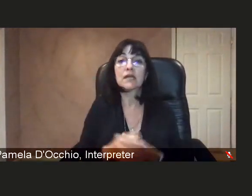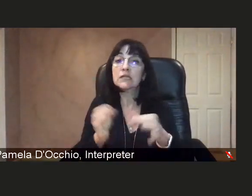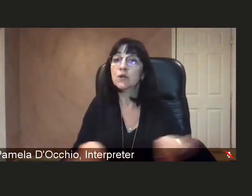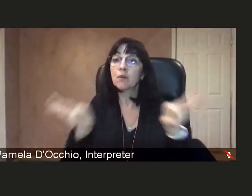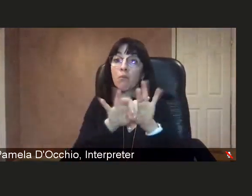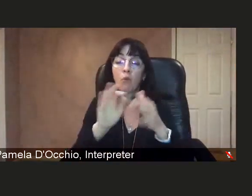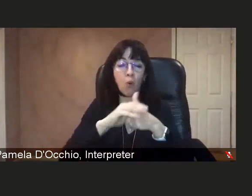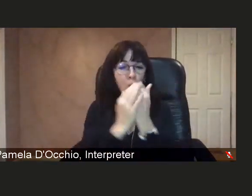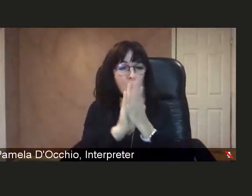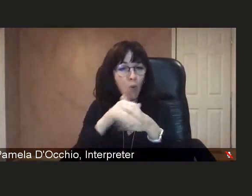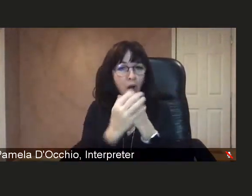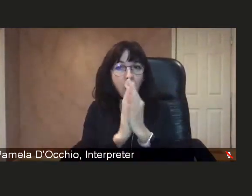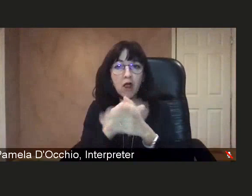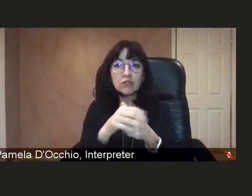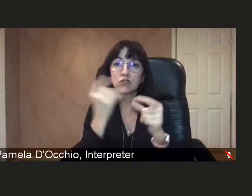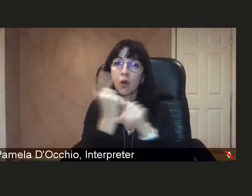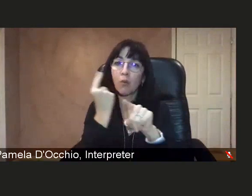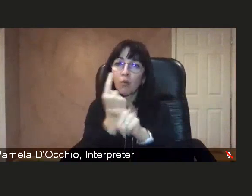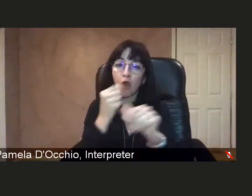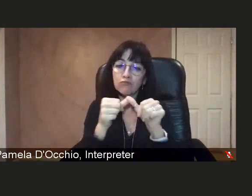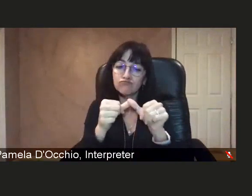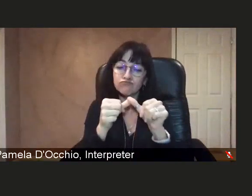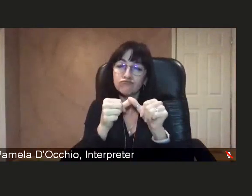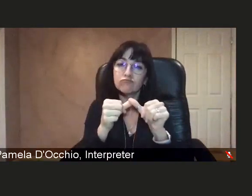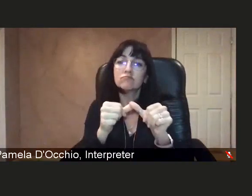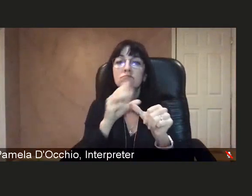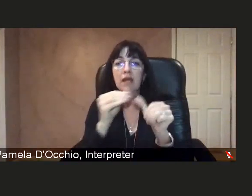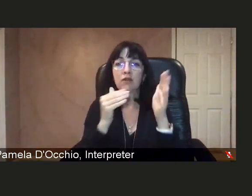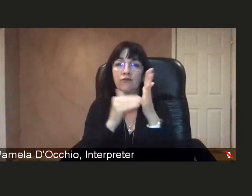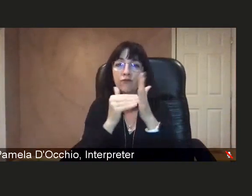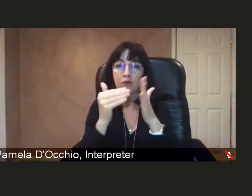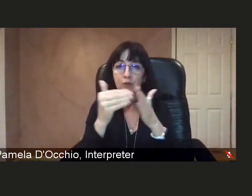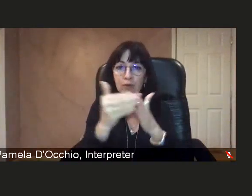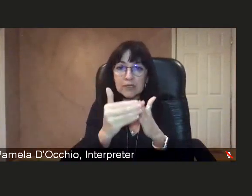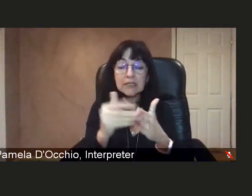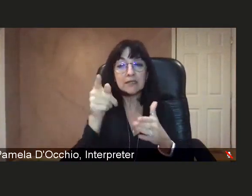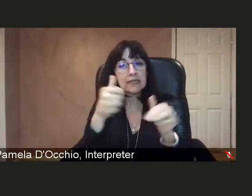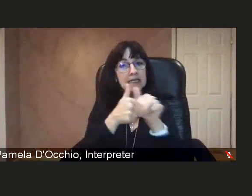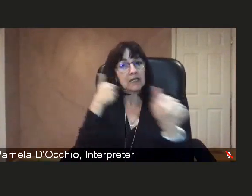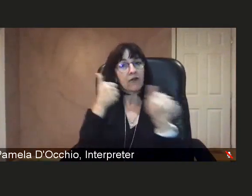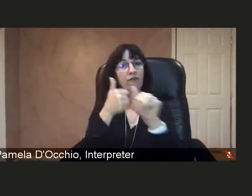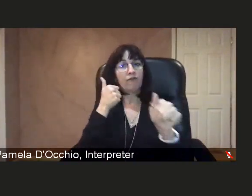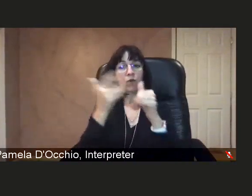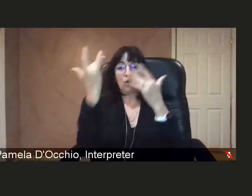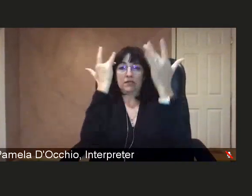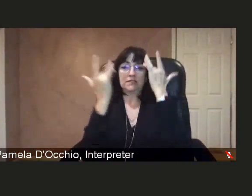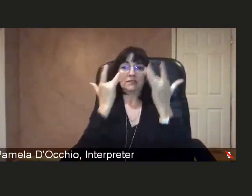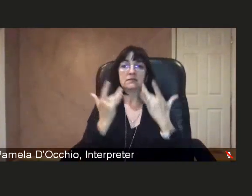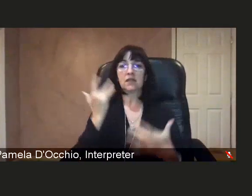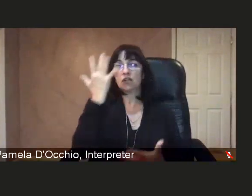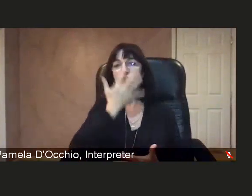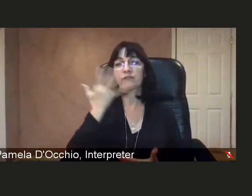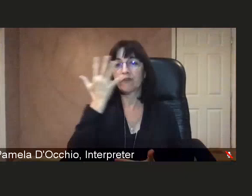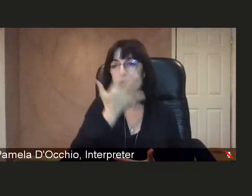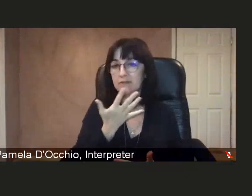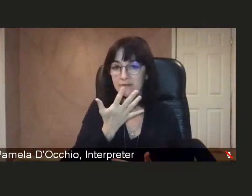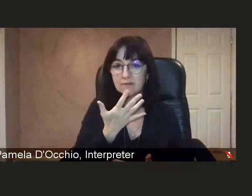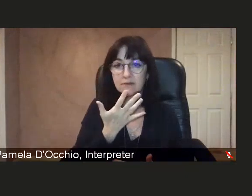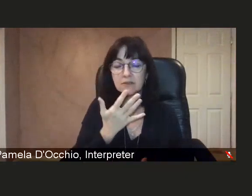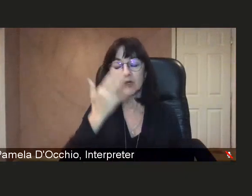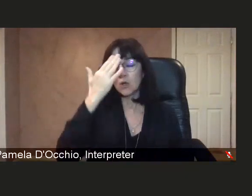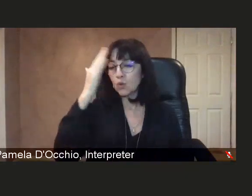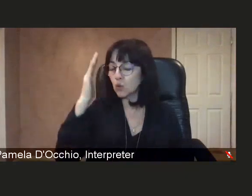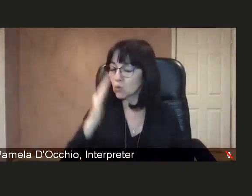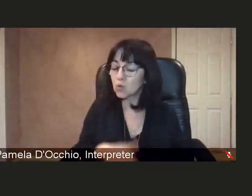It's also important to make sure that you avoid touching your face as much as possible. We know that people are going to get sick from this illness.